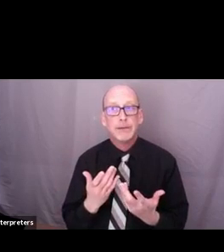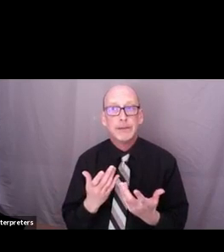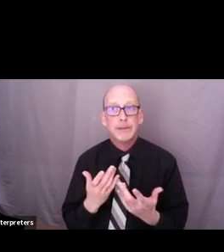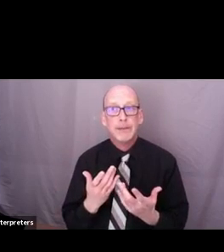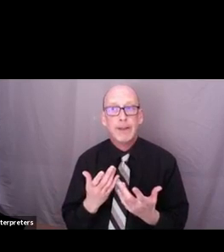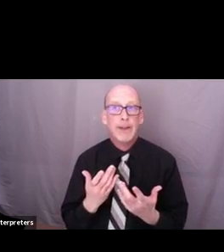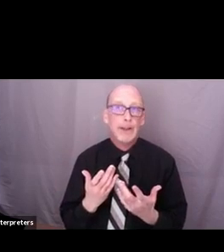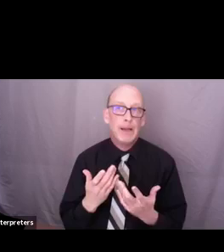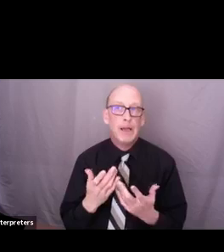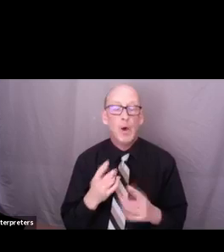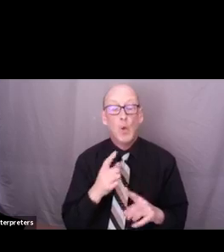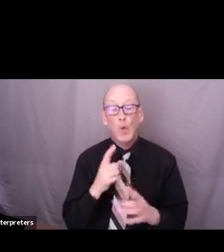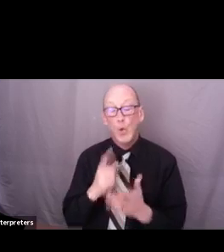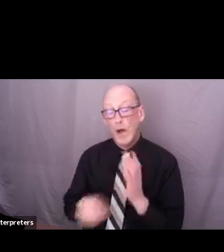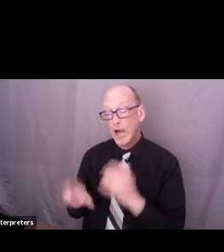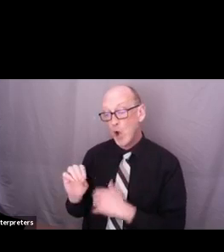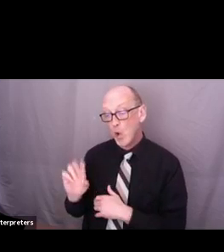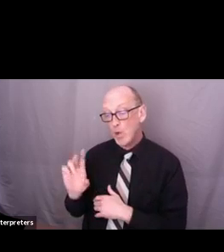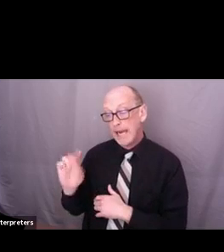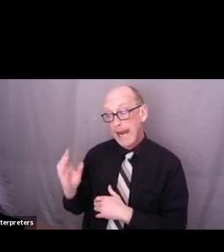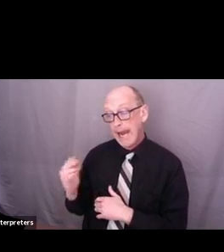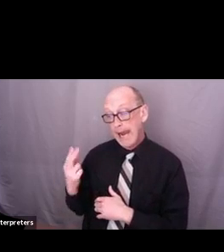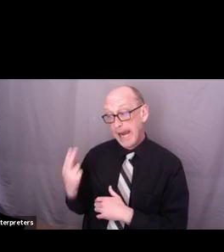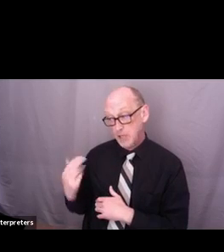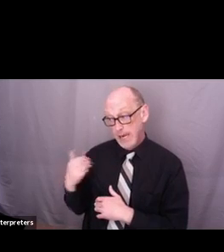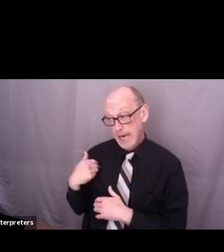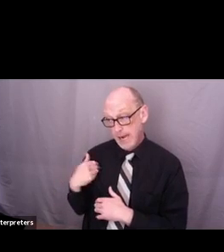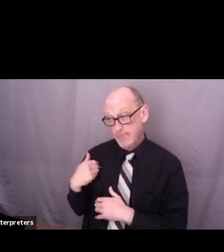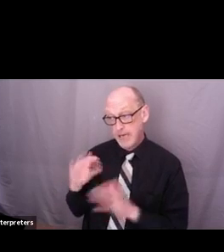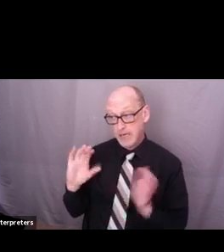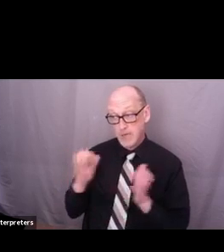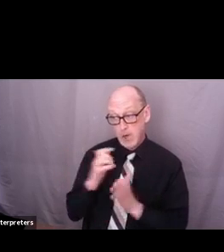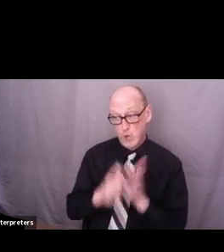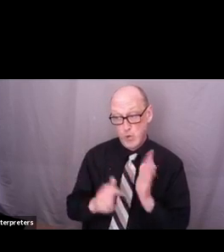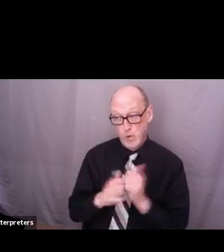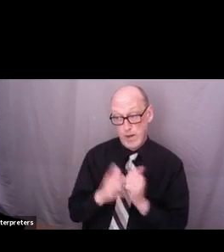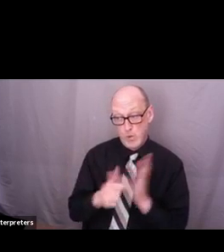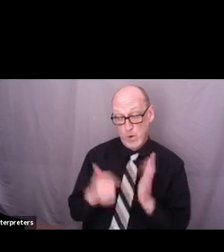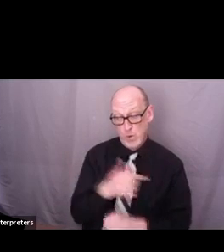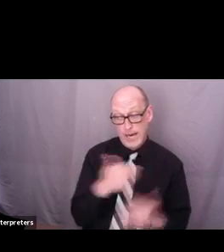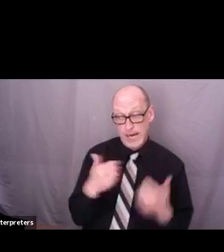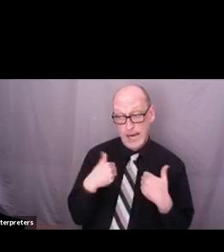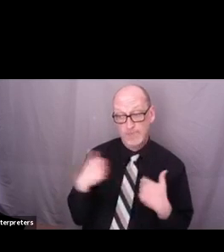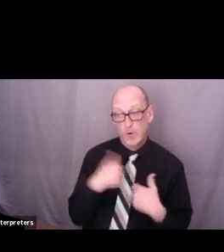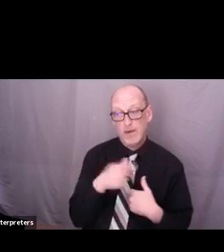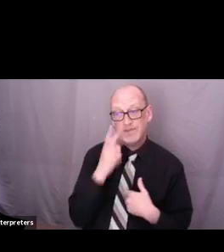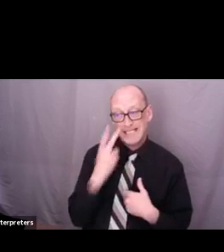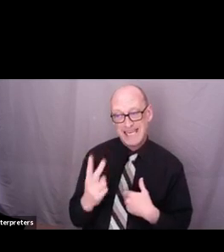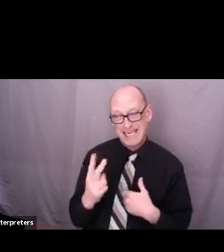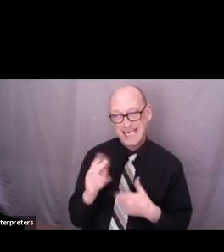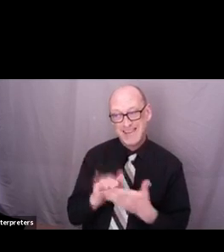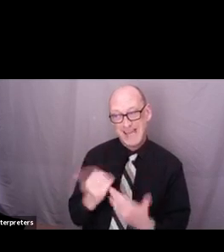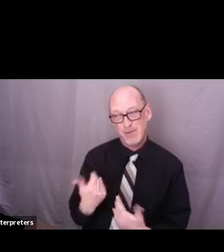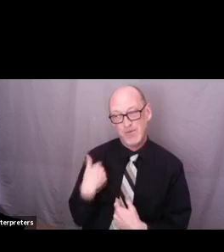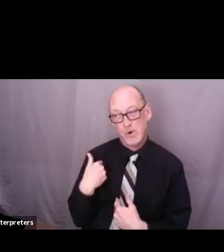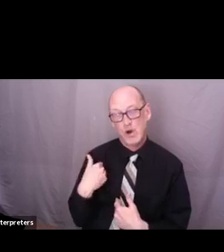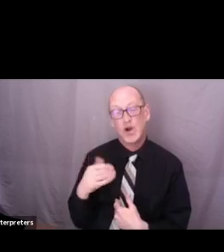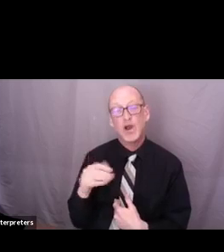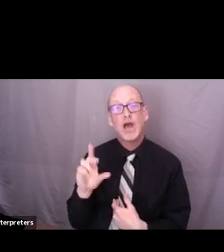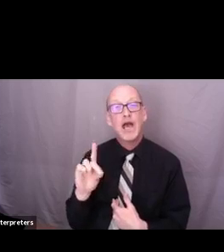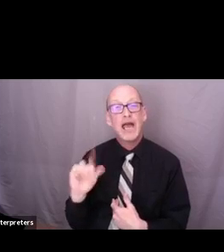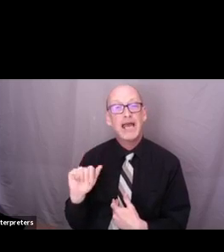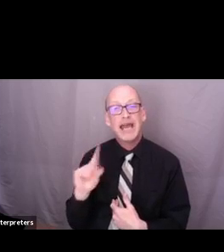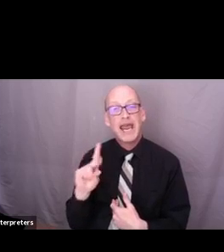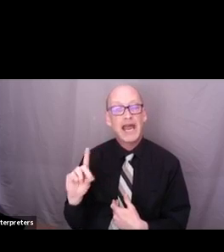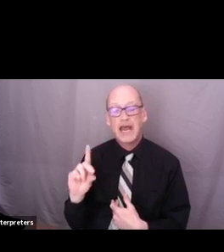what ODH might have relative to us, and we've seen this before. So data is always a moving target for us, and unfortunately,